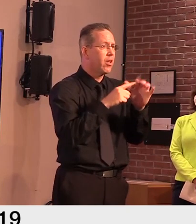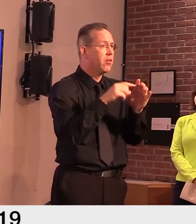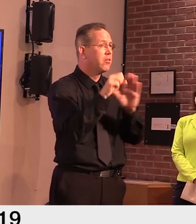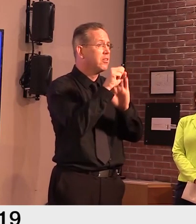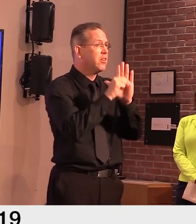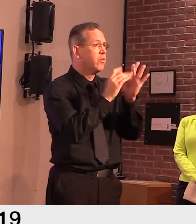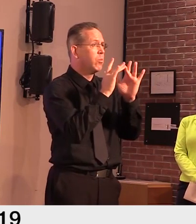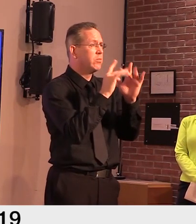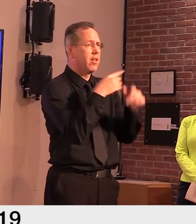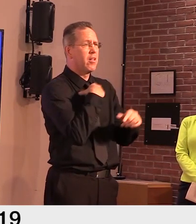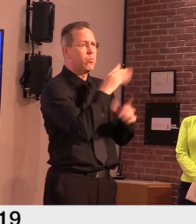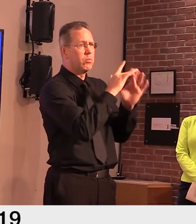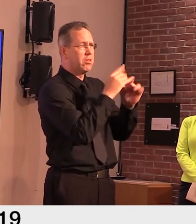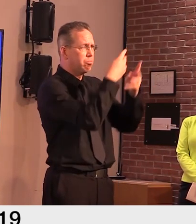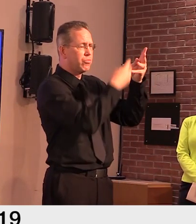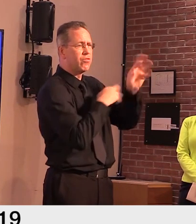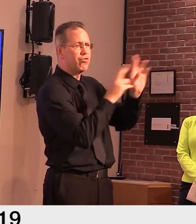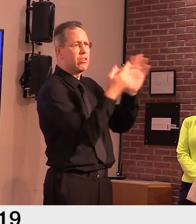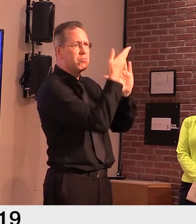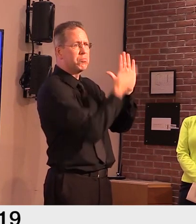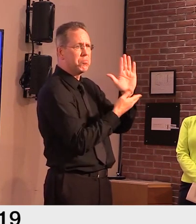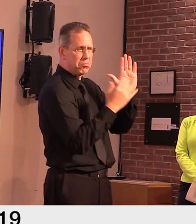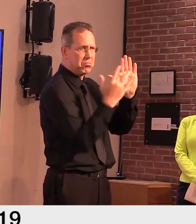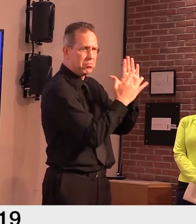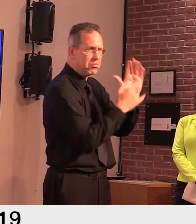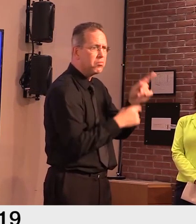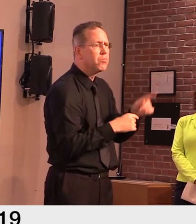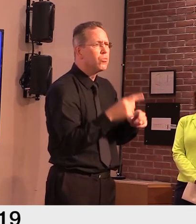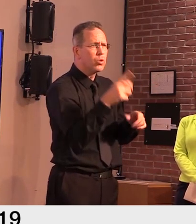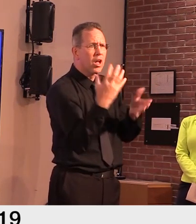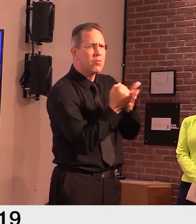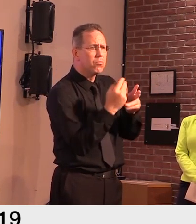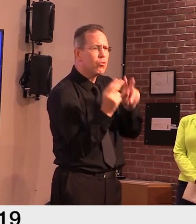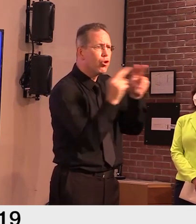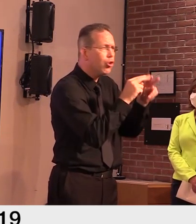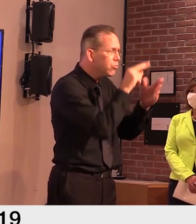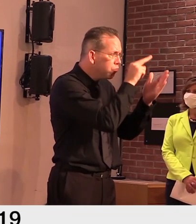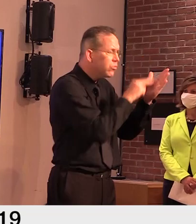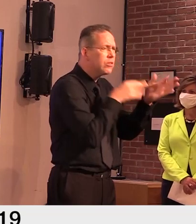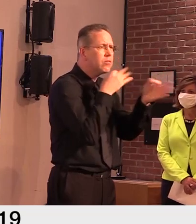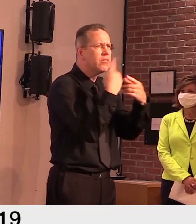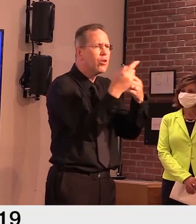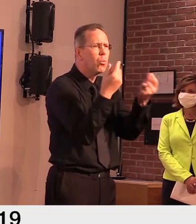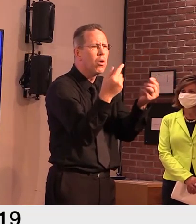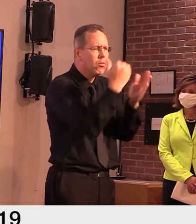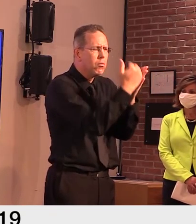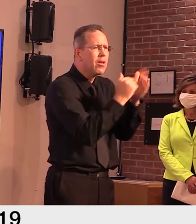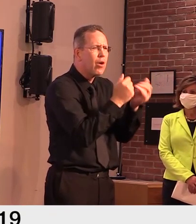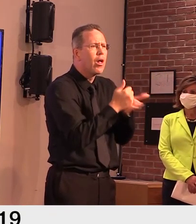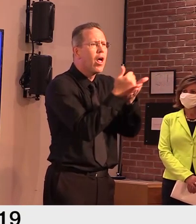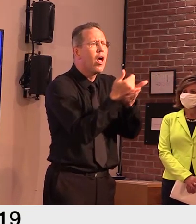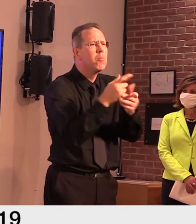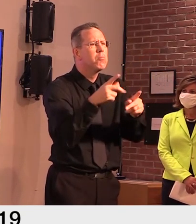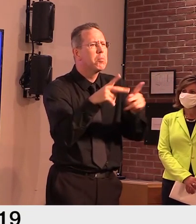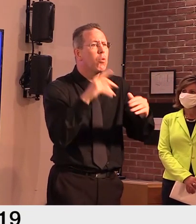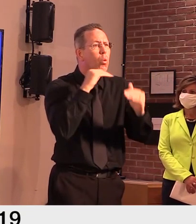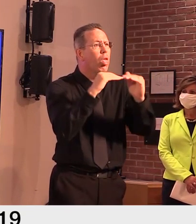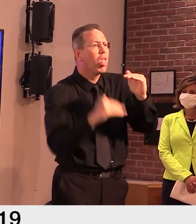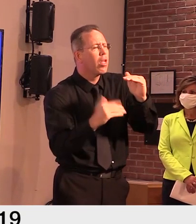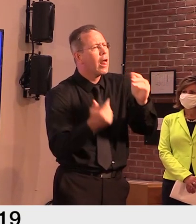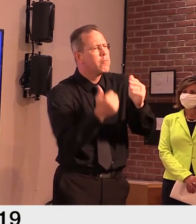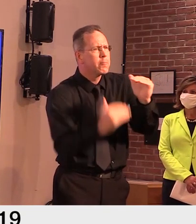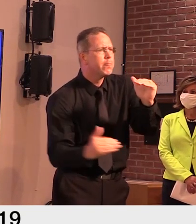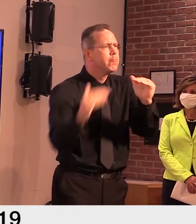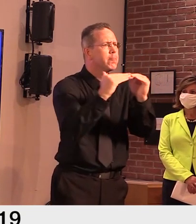and allyship guide on the state's website that you can use as a sort of primer to understand ways that you can begin to get involved in